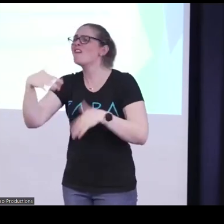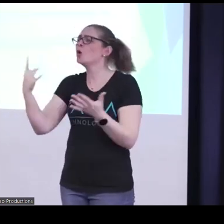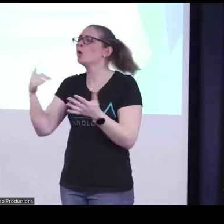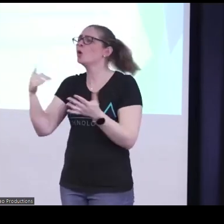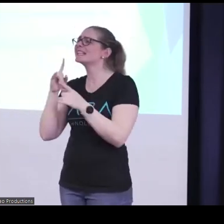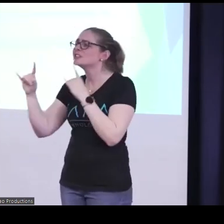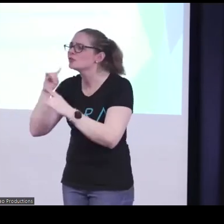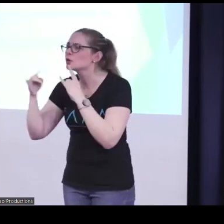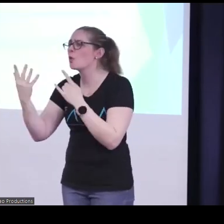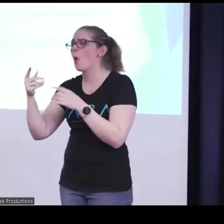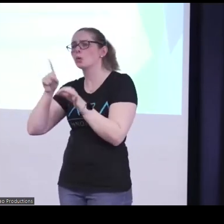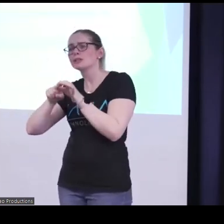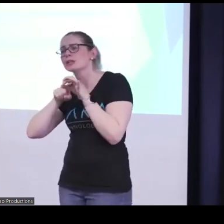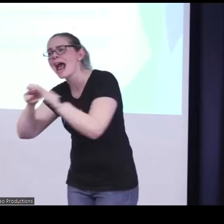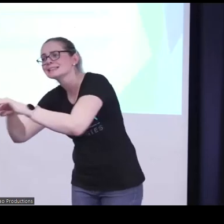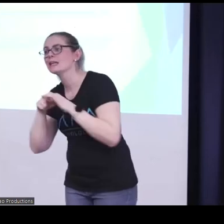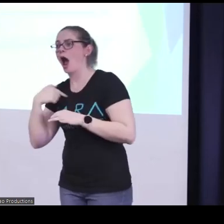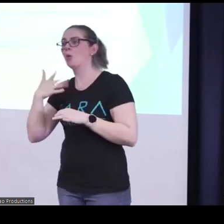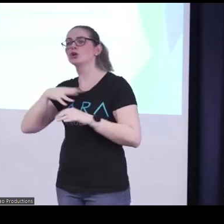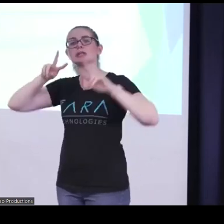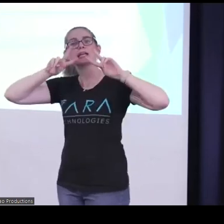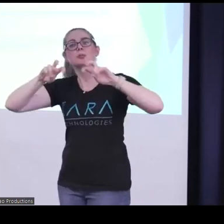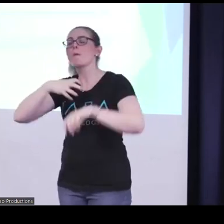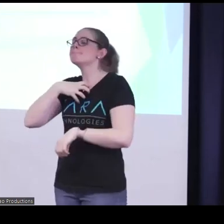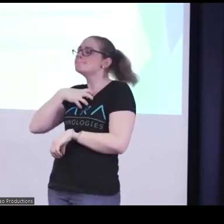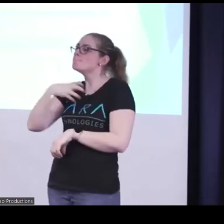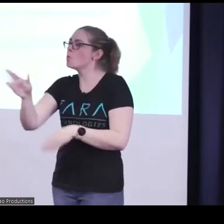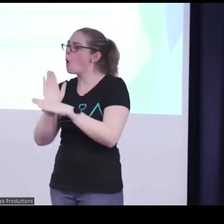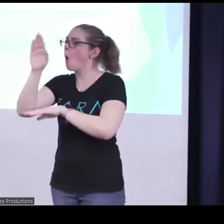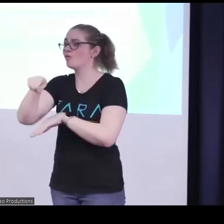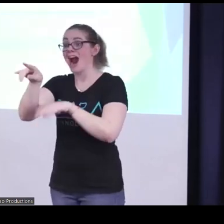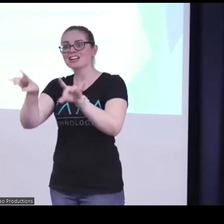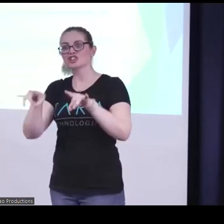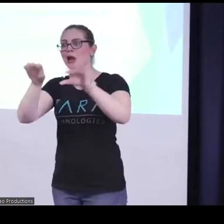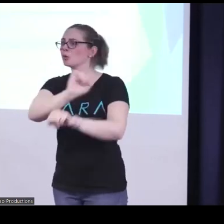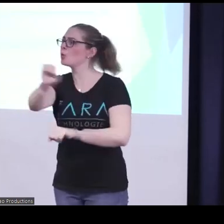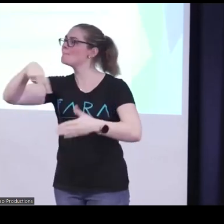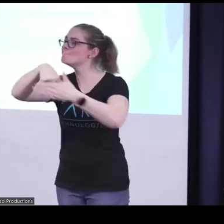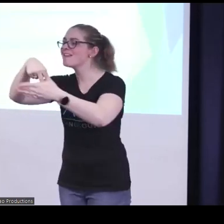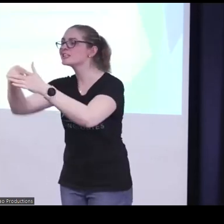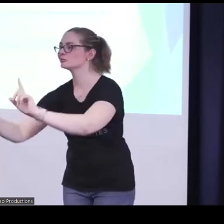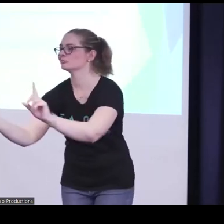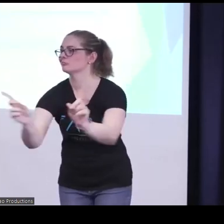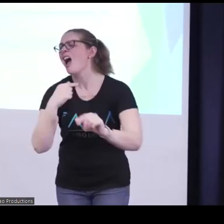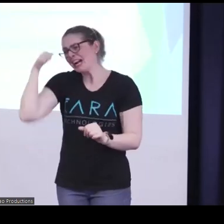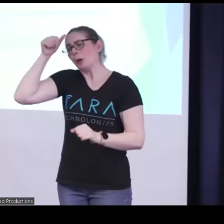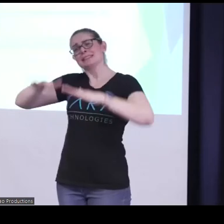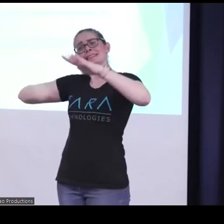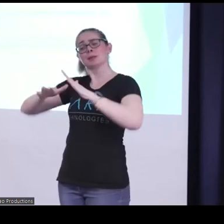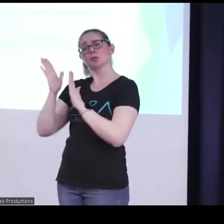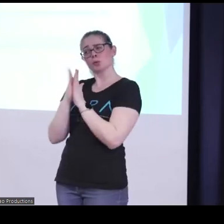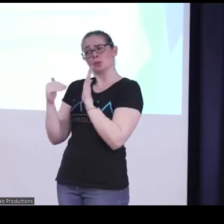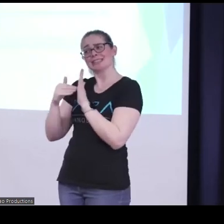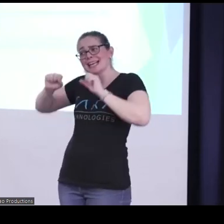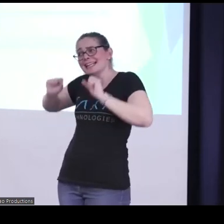some message to get together on Zoom to ask me some deeper questions and explore these things further, finding out a bit about